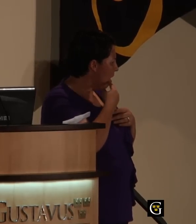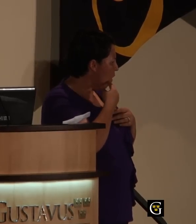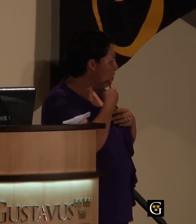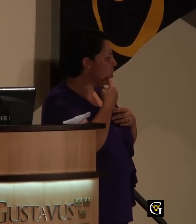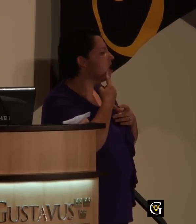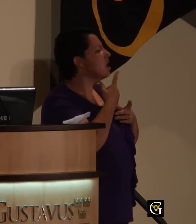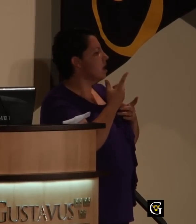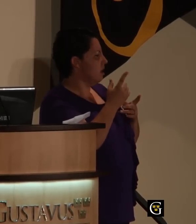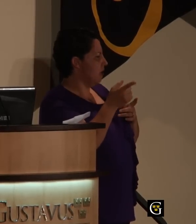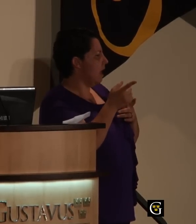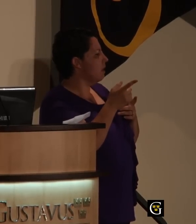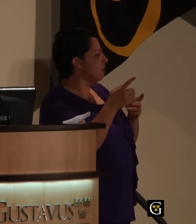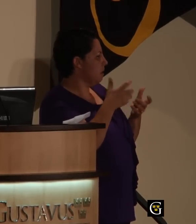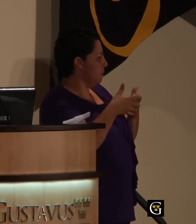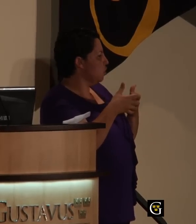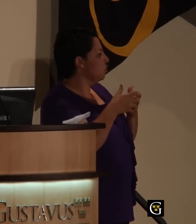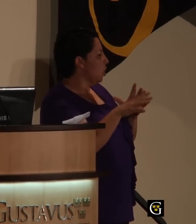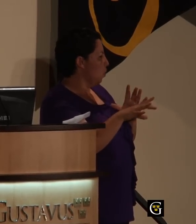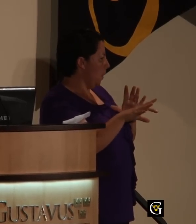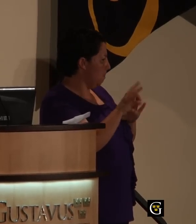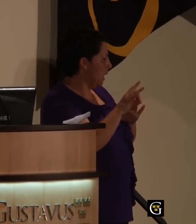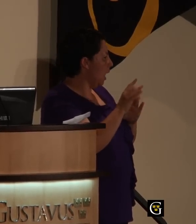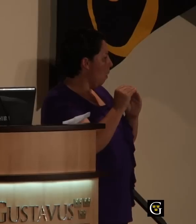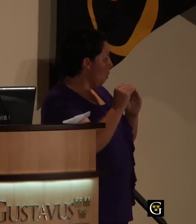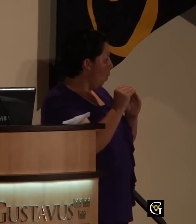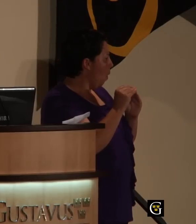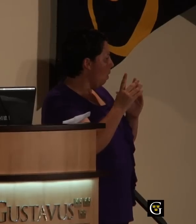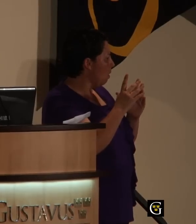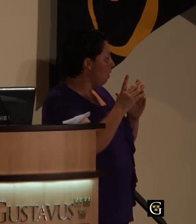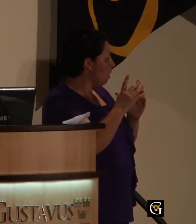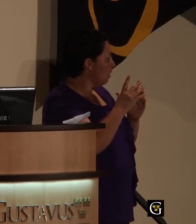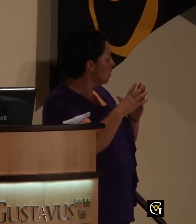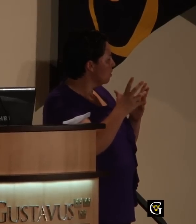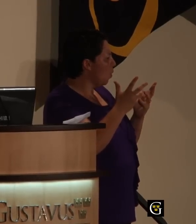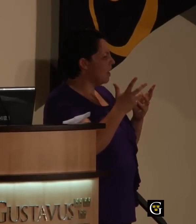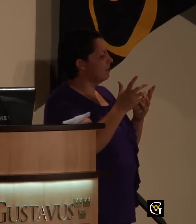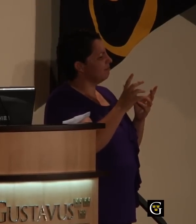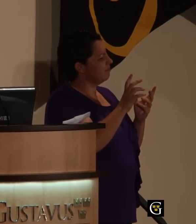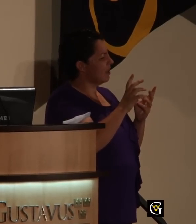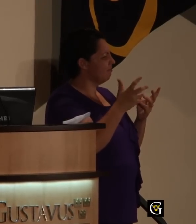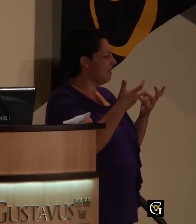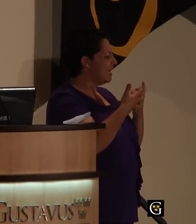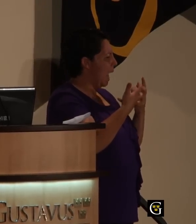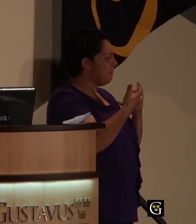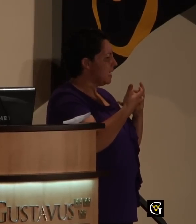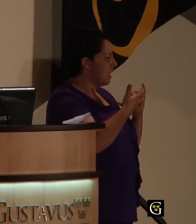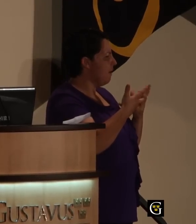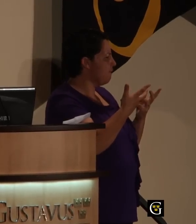adapting to the fairly linear properties of an arm. Just like I, a cochlear implant user,